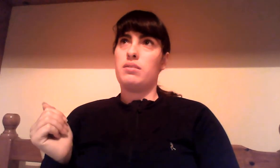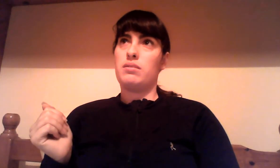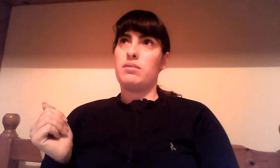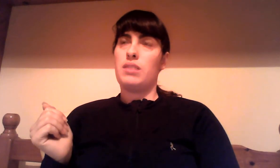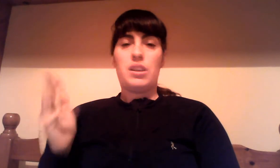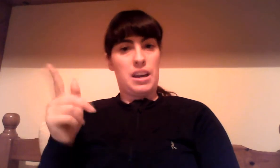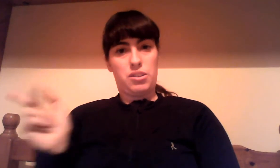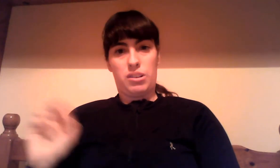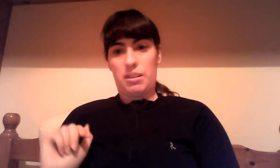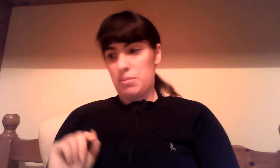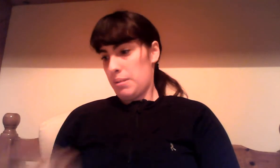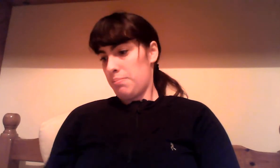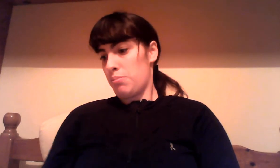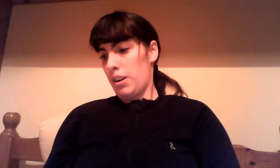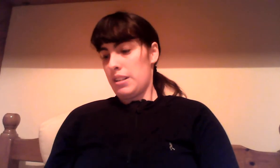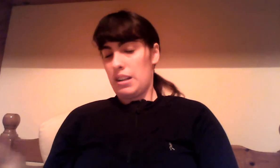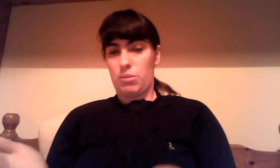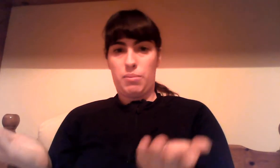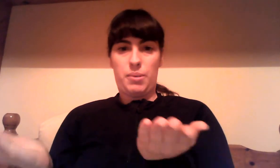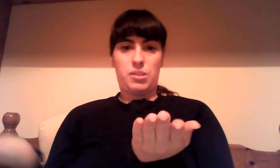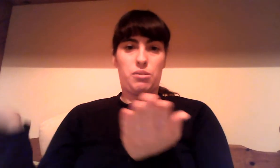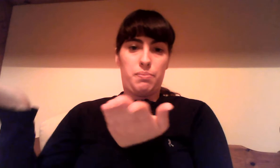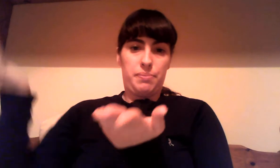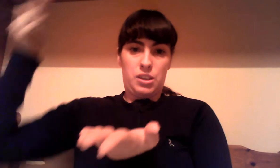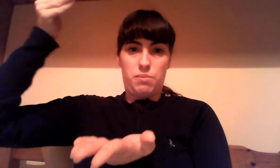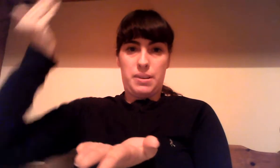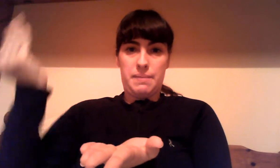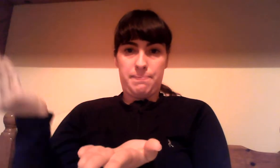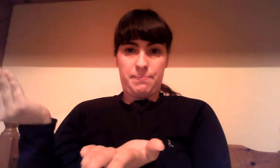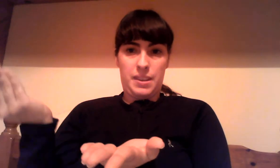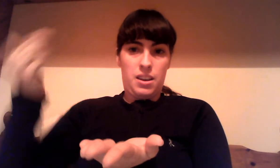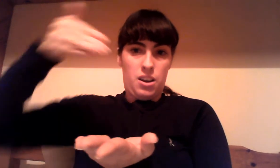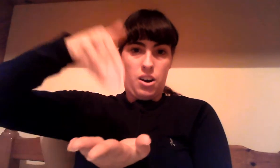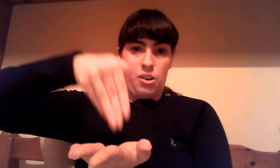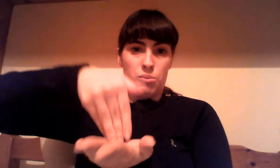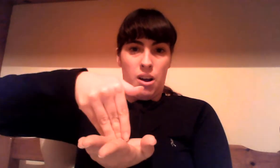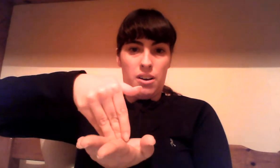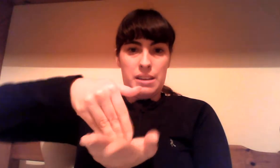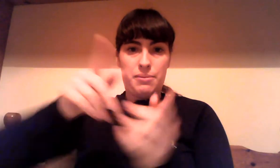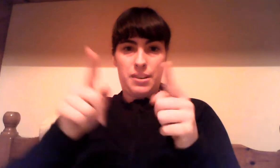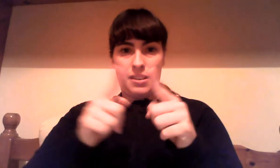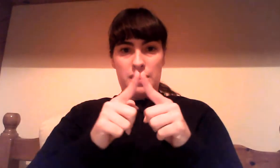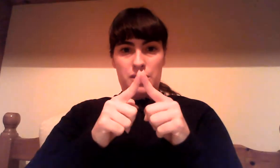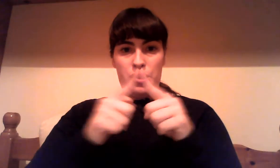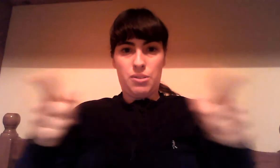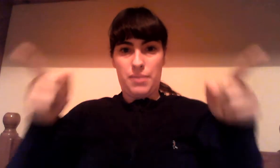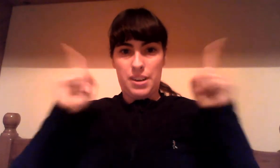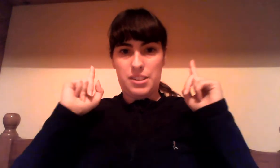wait, yeah, sorry, that's me writing it down wrong in the book, so it should be arrive, university,